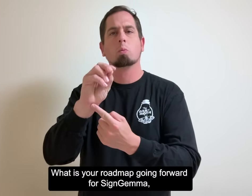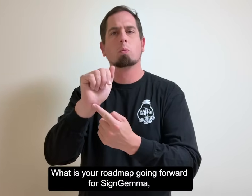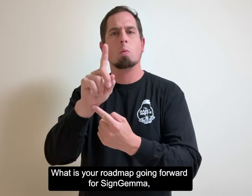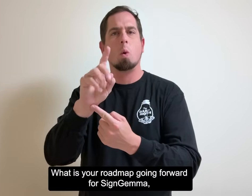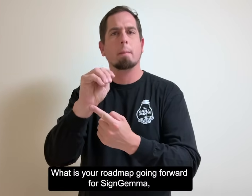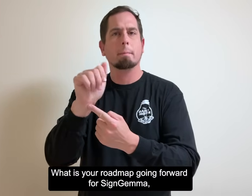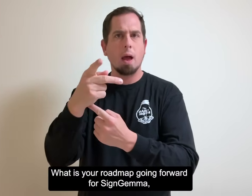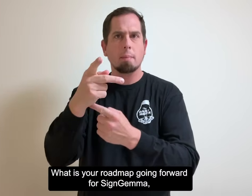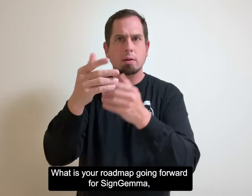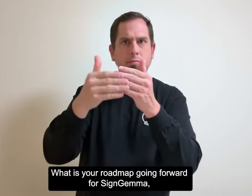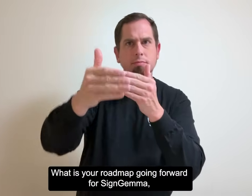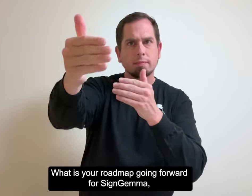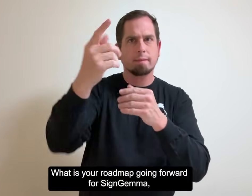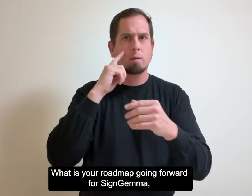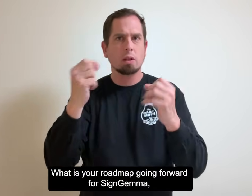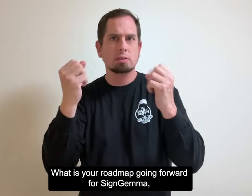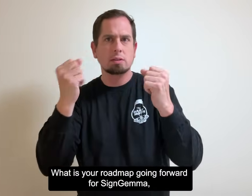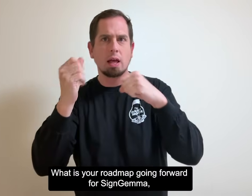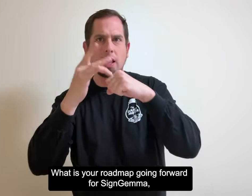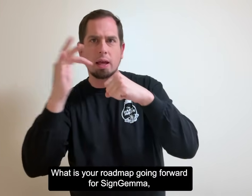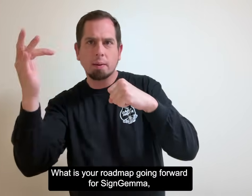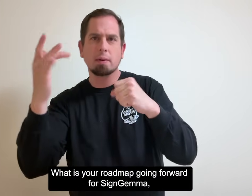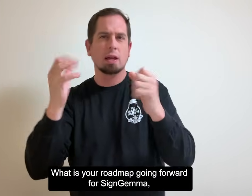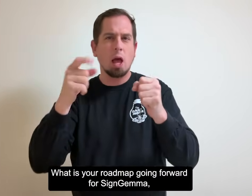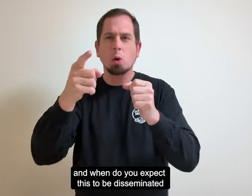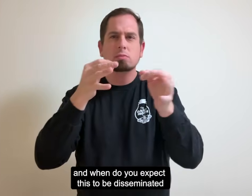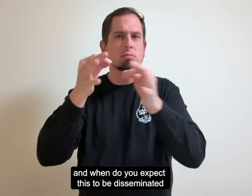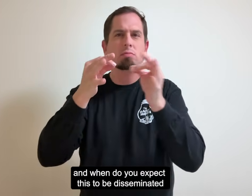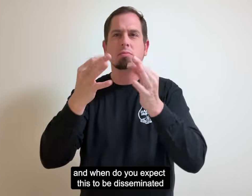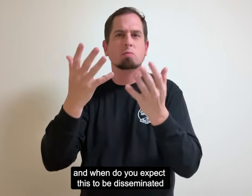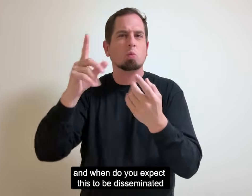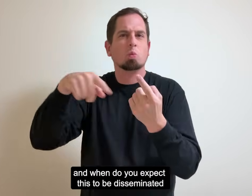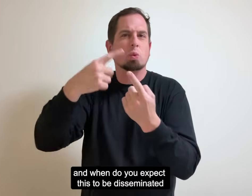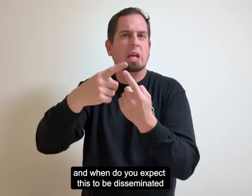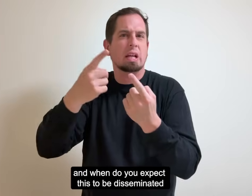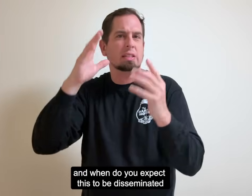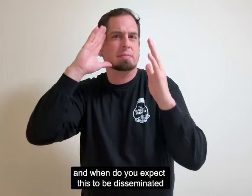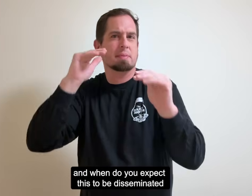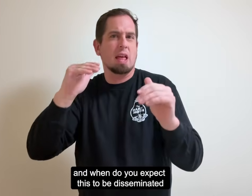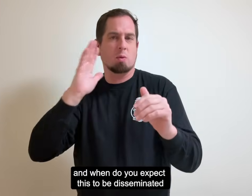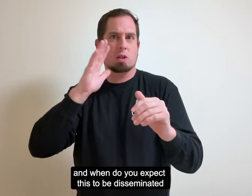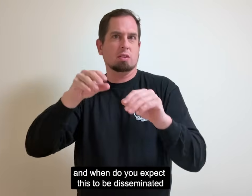What is your roadmap going forward for Sign Gemma? And when do you expect this to be disseminated